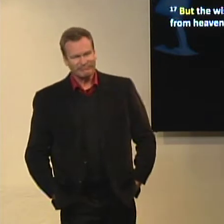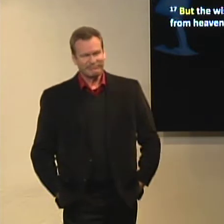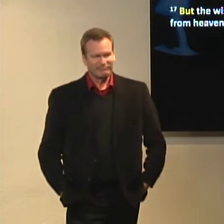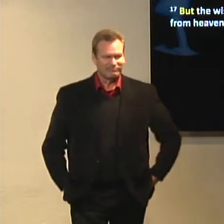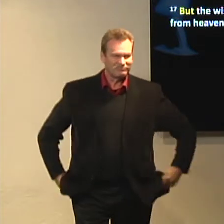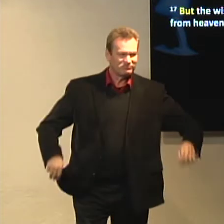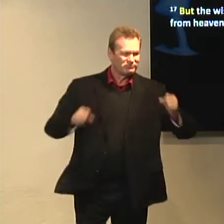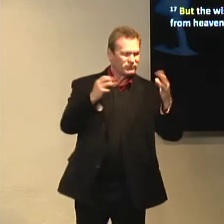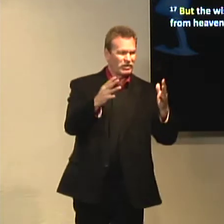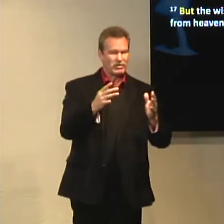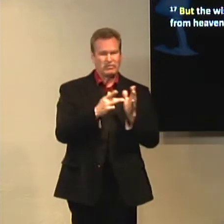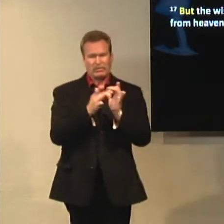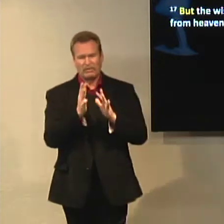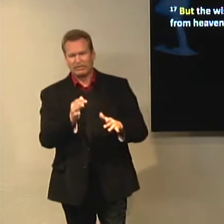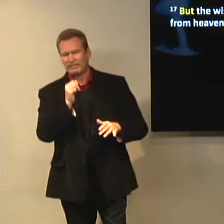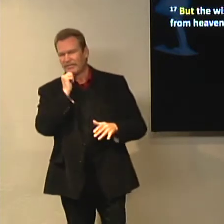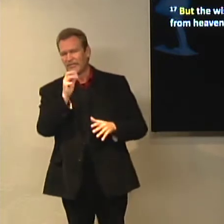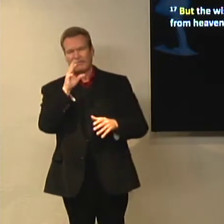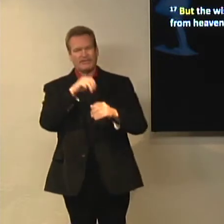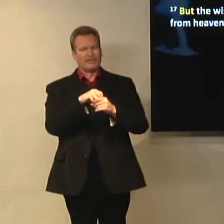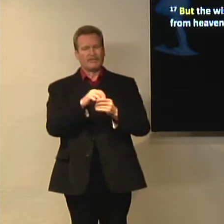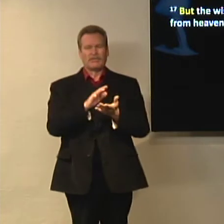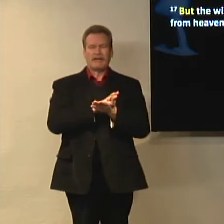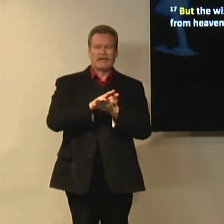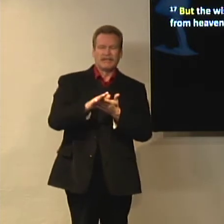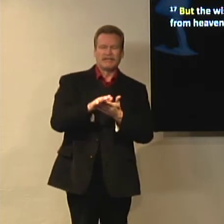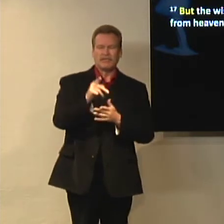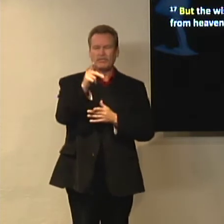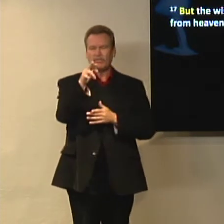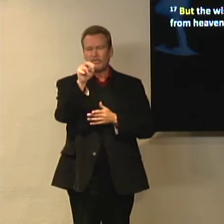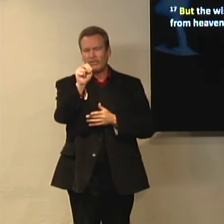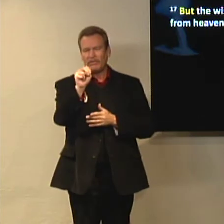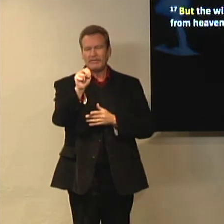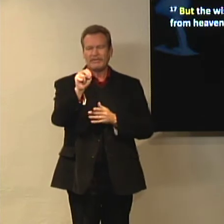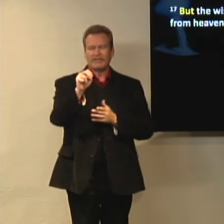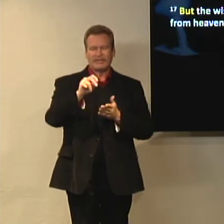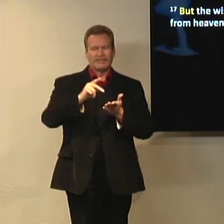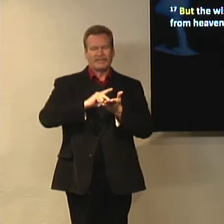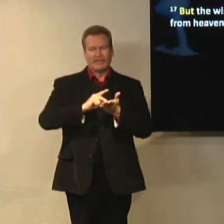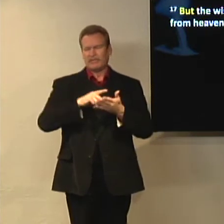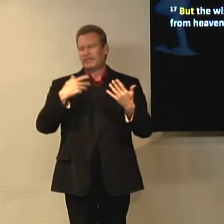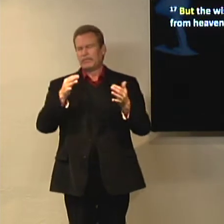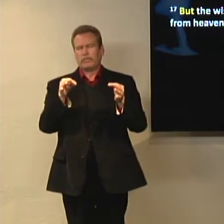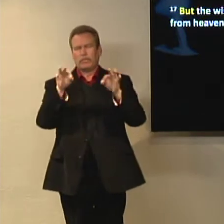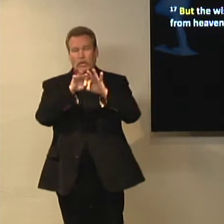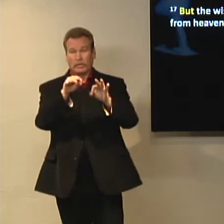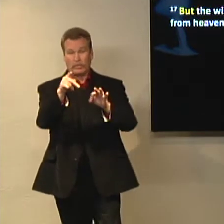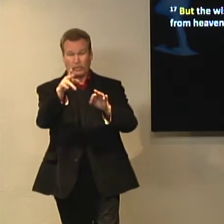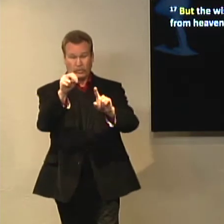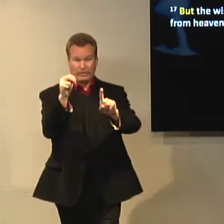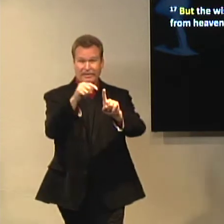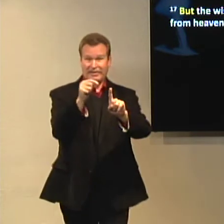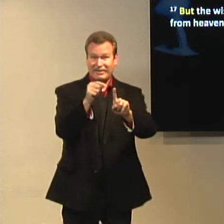see nowadays, do you see, that are really pure? They're not involved in a clean life.